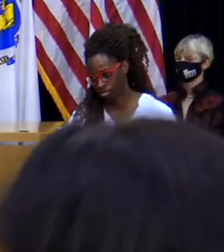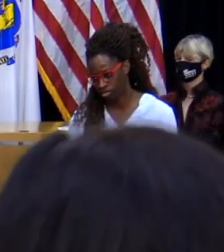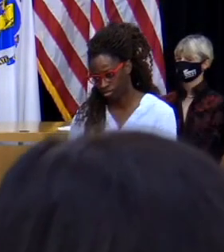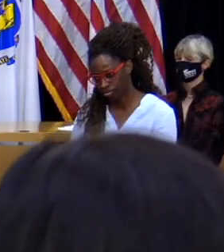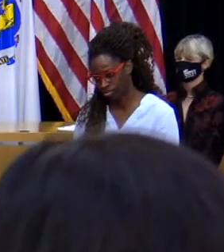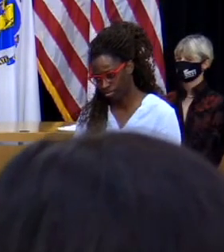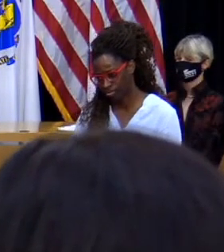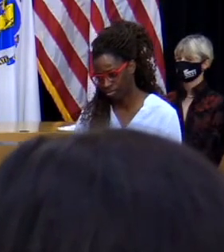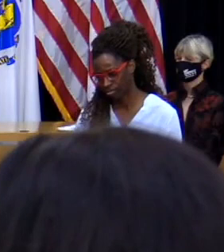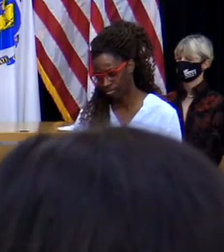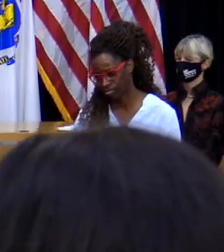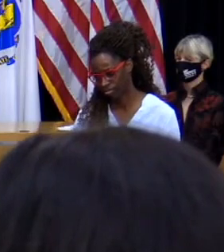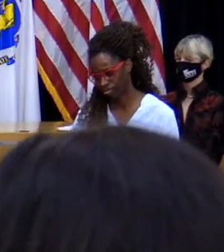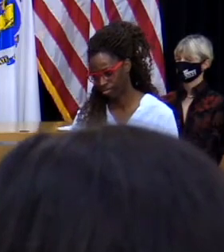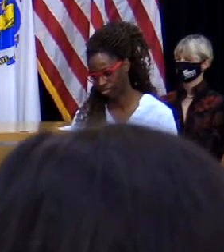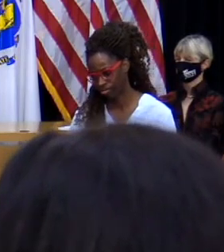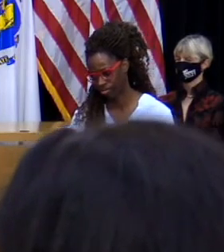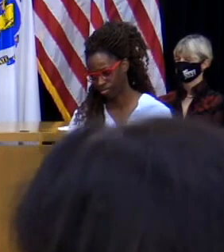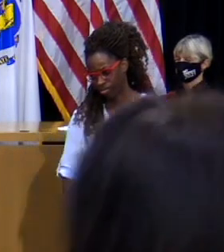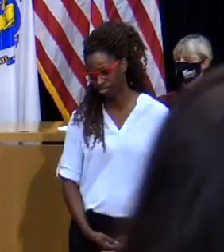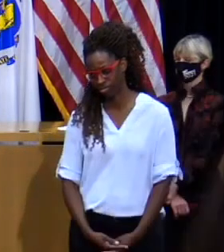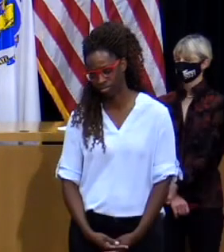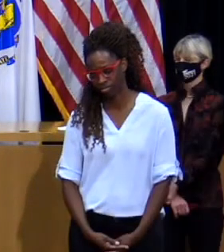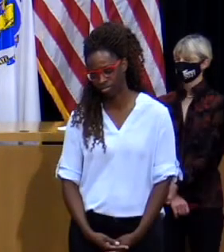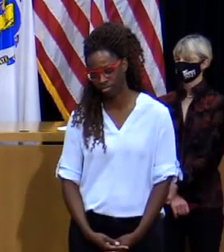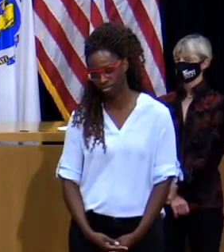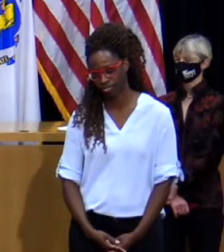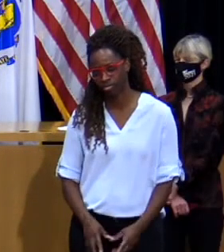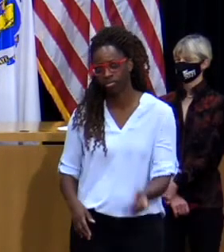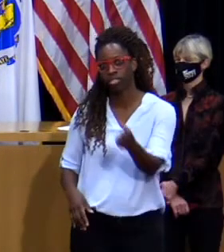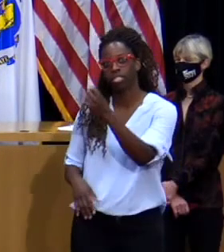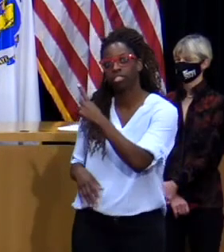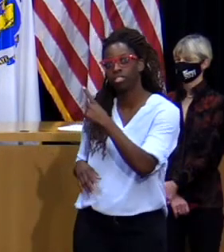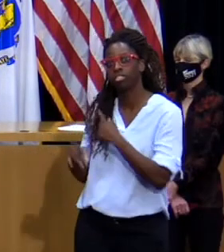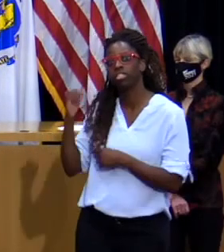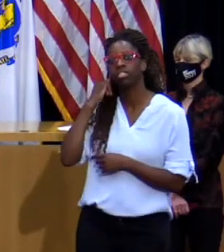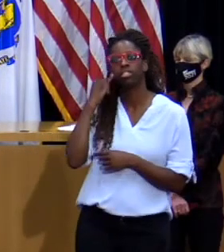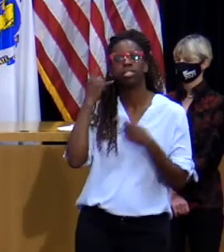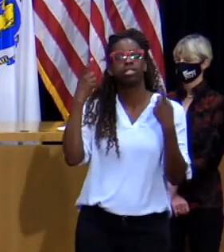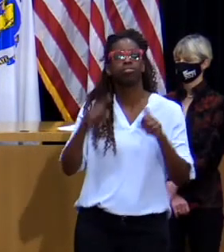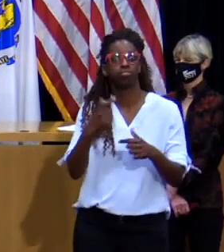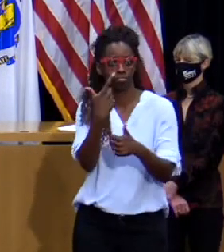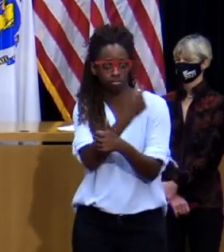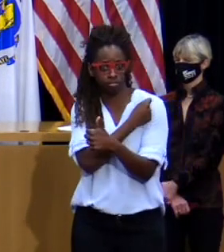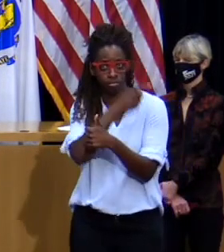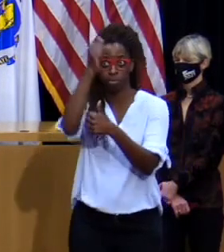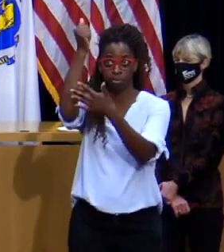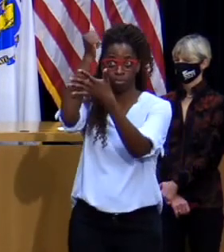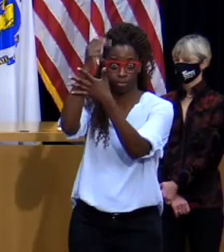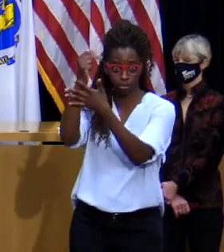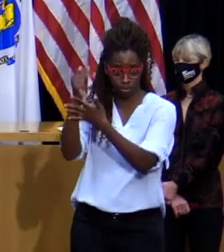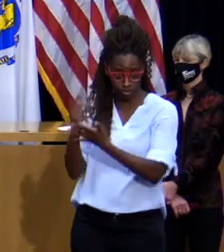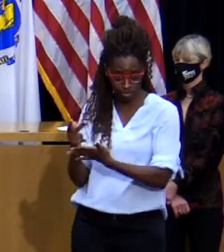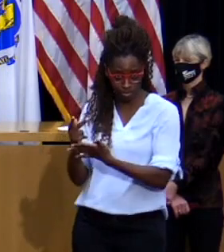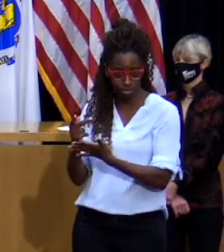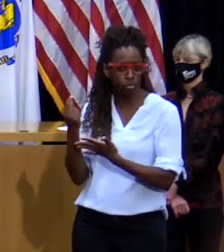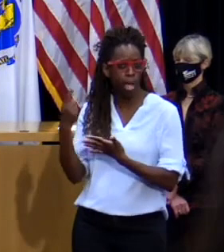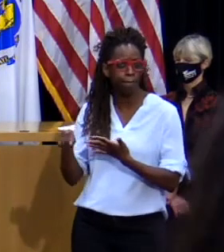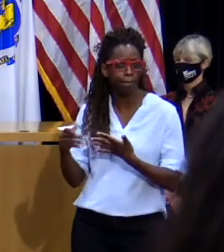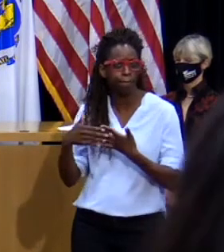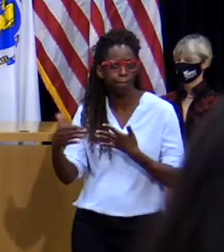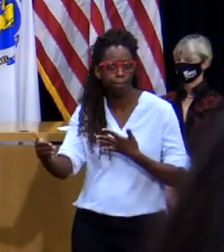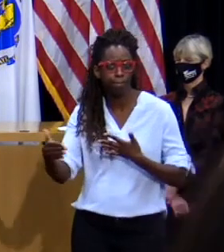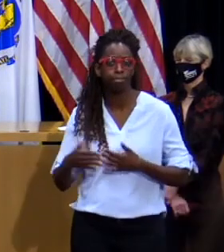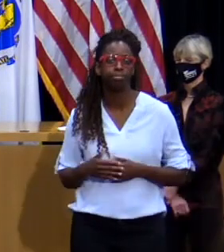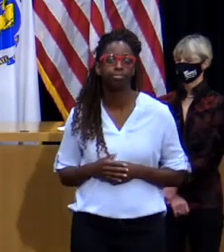or planning done as to what might happen if additional vaccines get approved and say the Pfizer vaccine is 90% effective and the